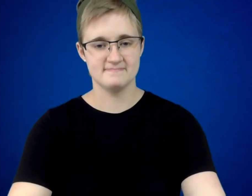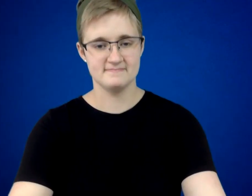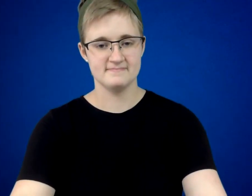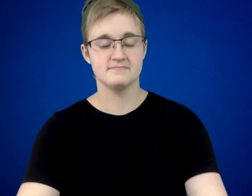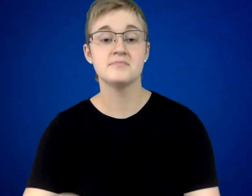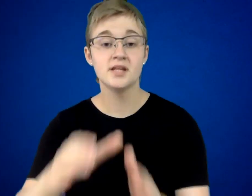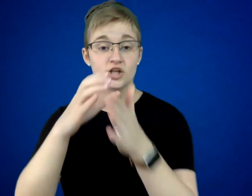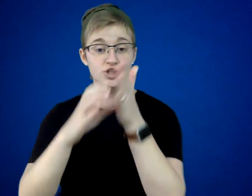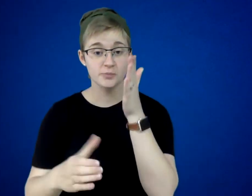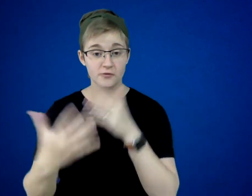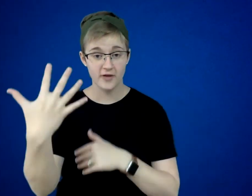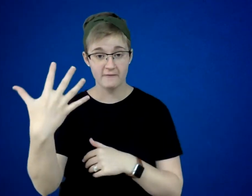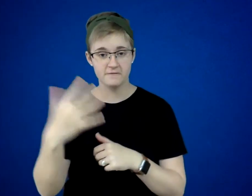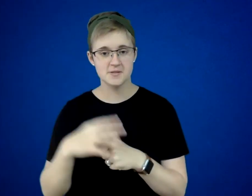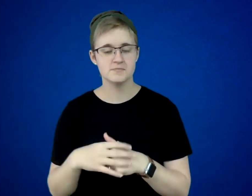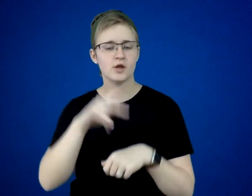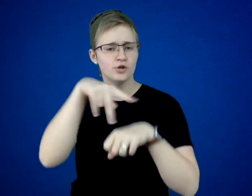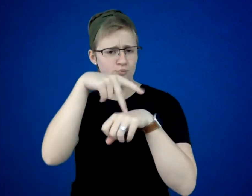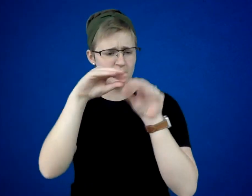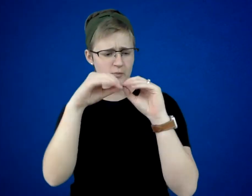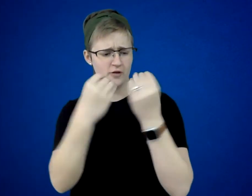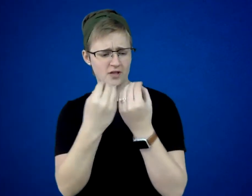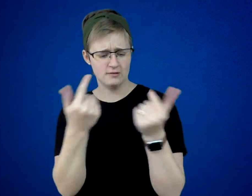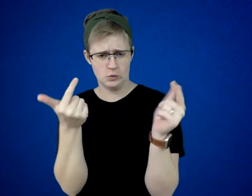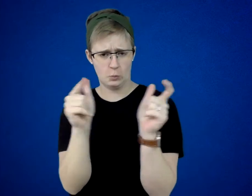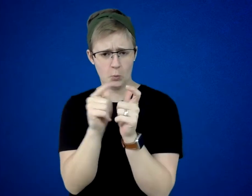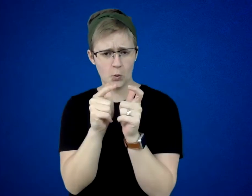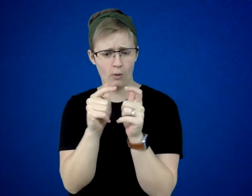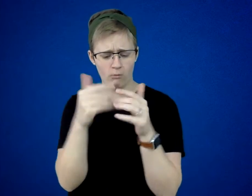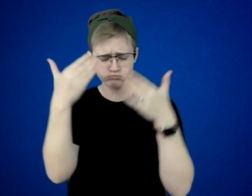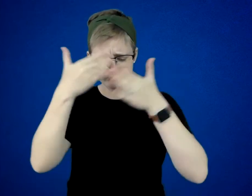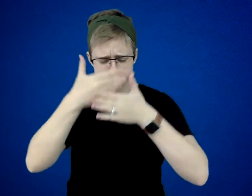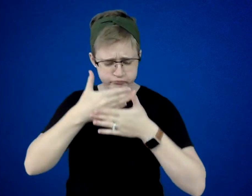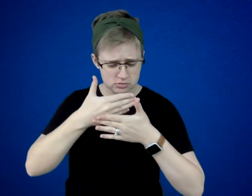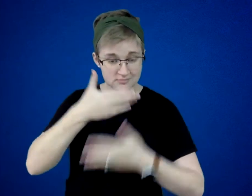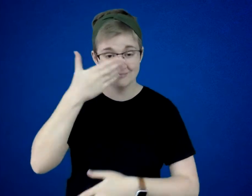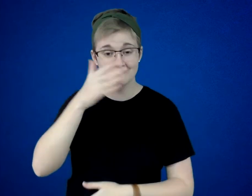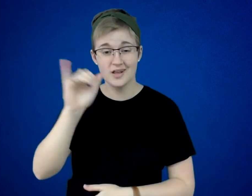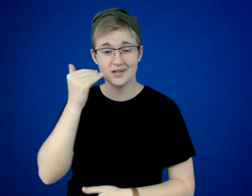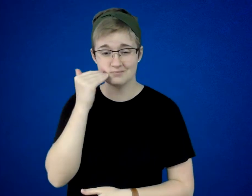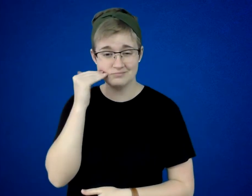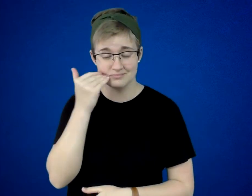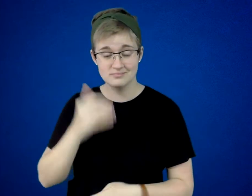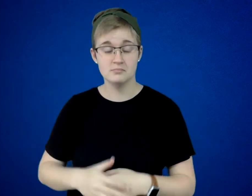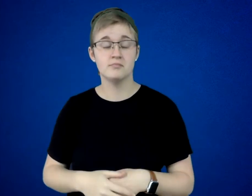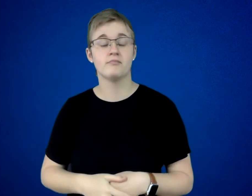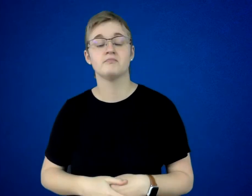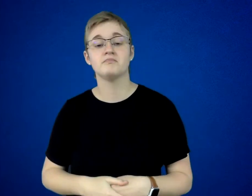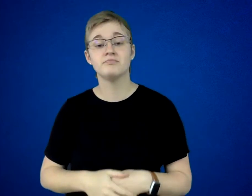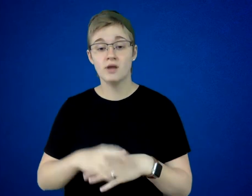Chapter 5. The principal's office was small and dark and smelled like pipe tobacco. The secretary looked